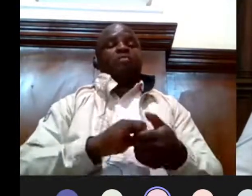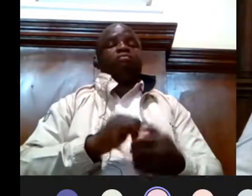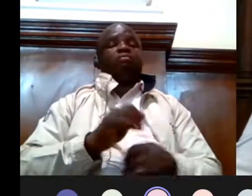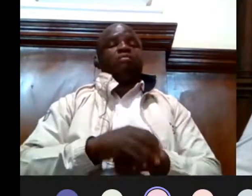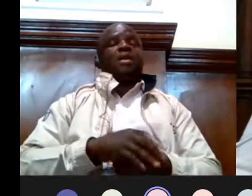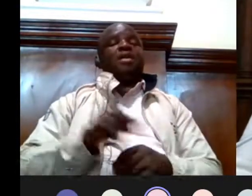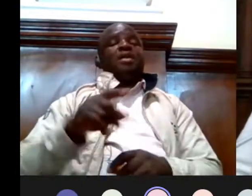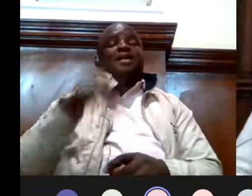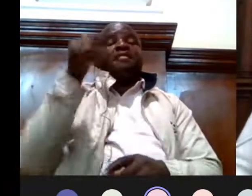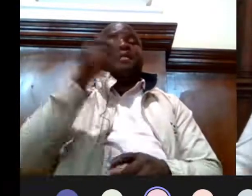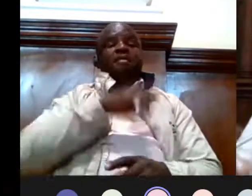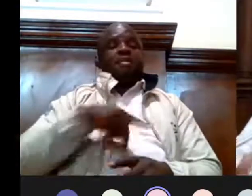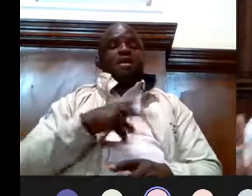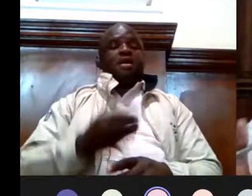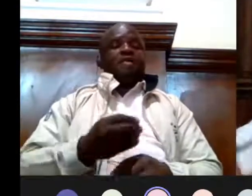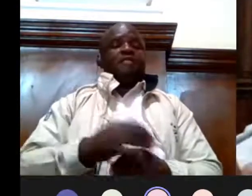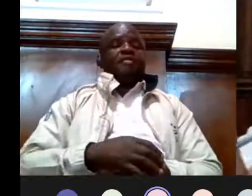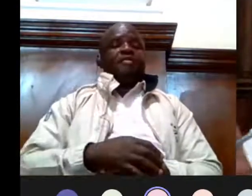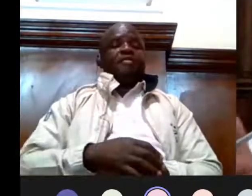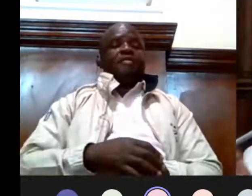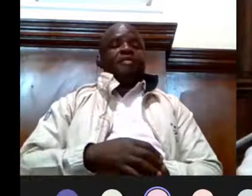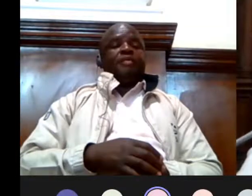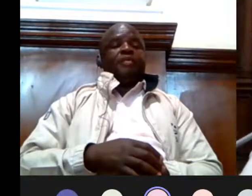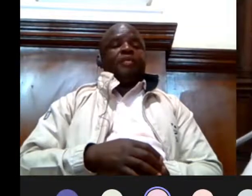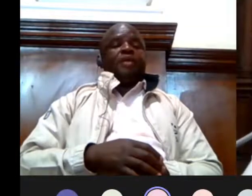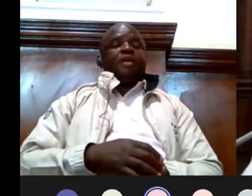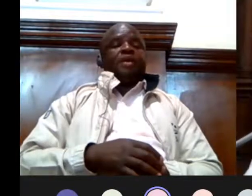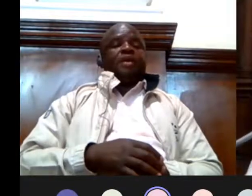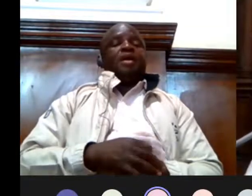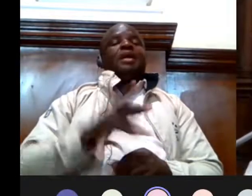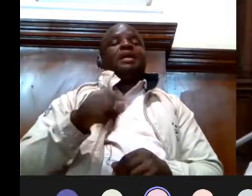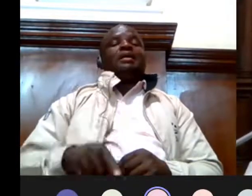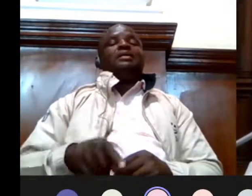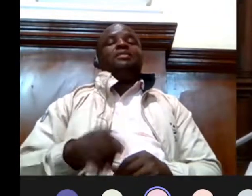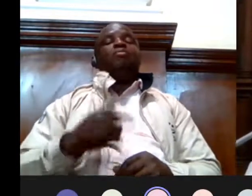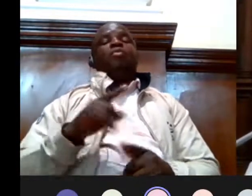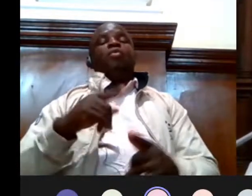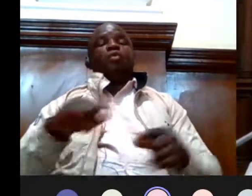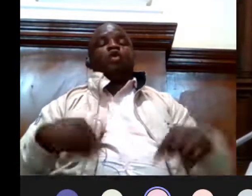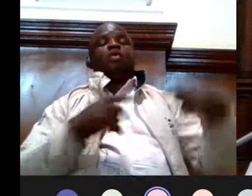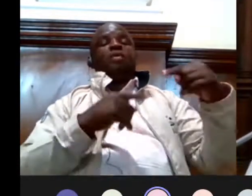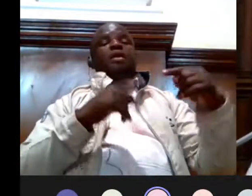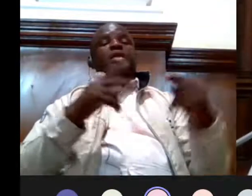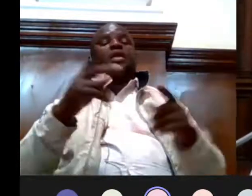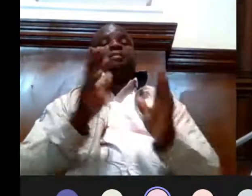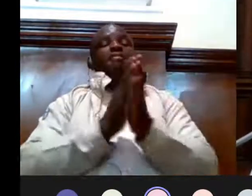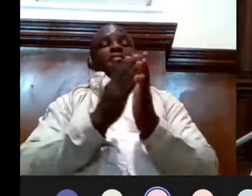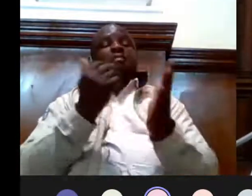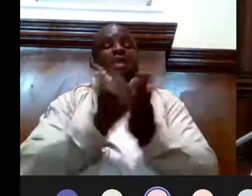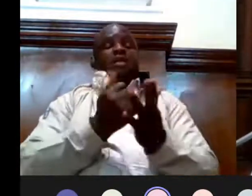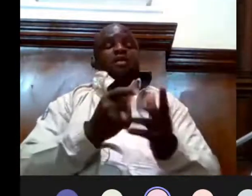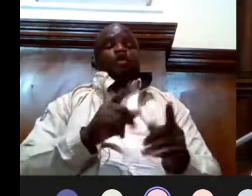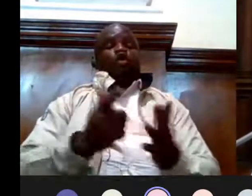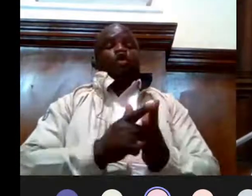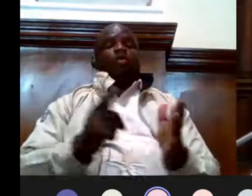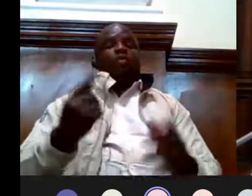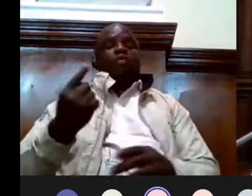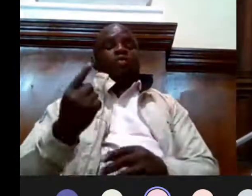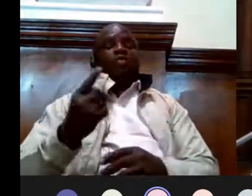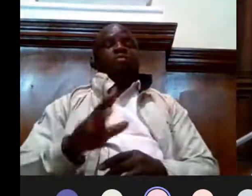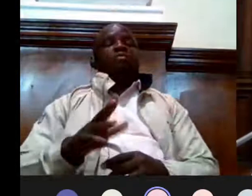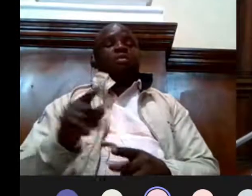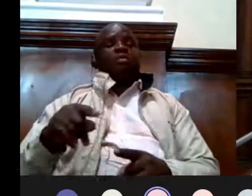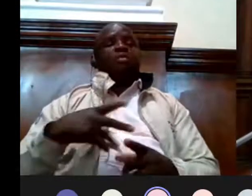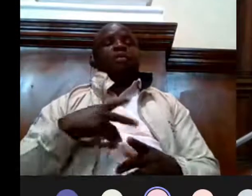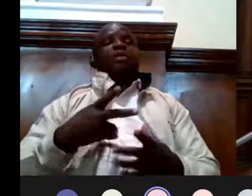president, which not only fought against past laws, but aroused public opinion